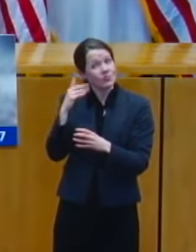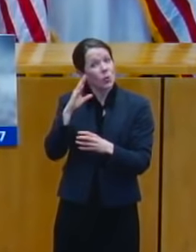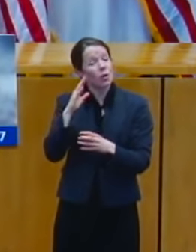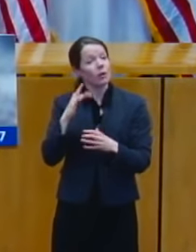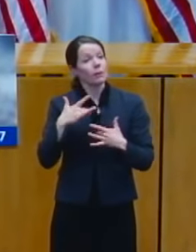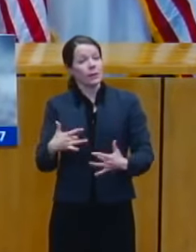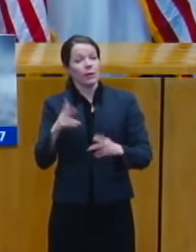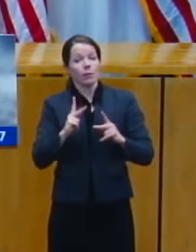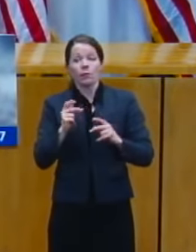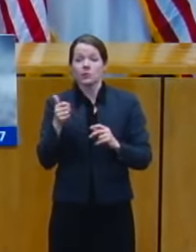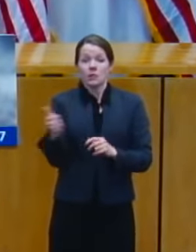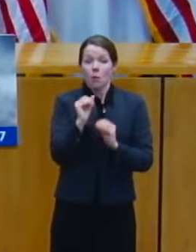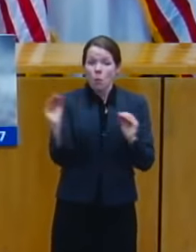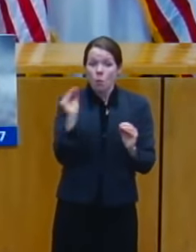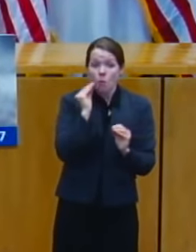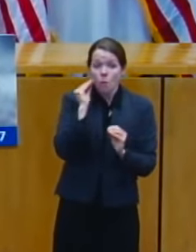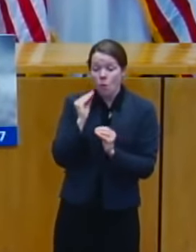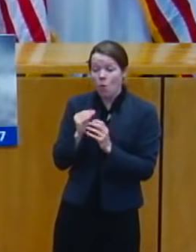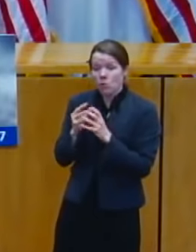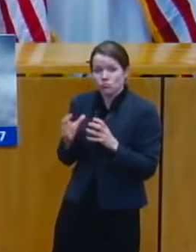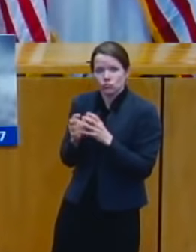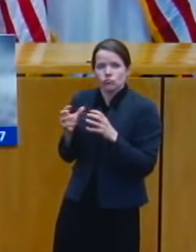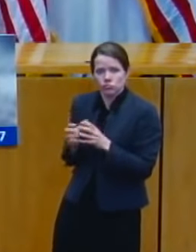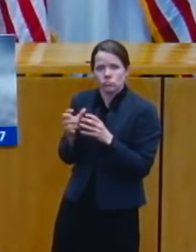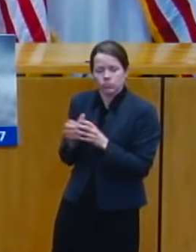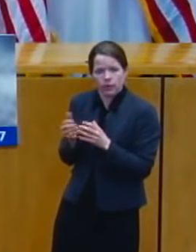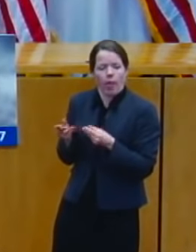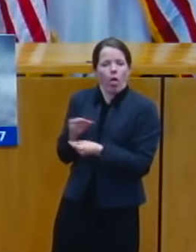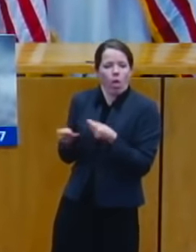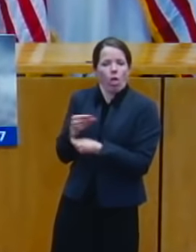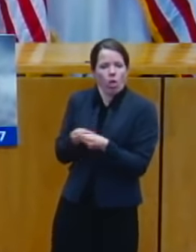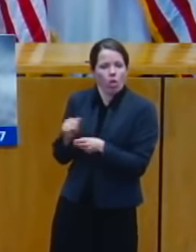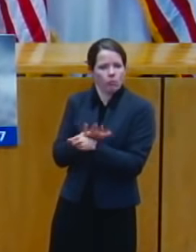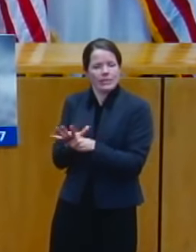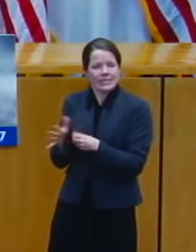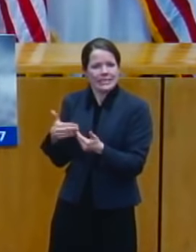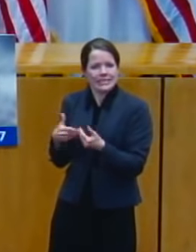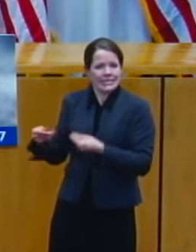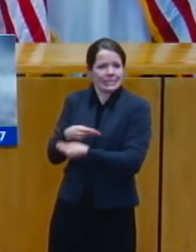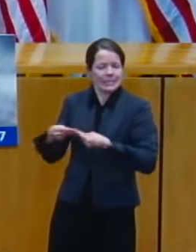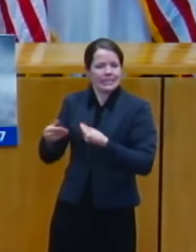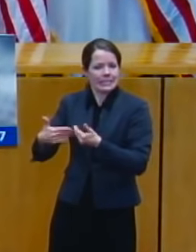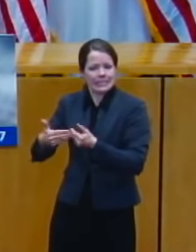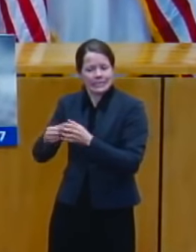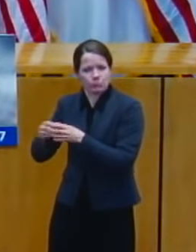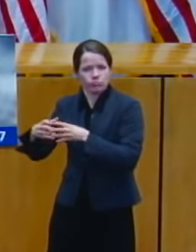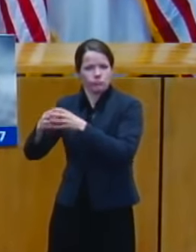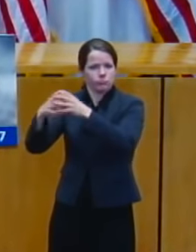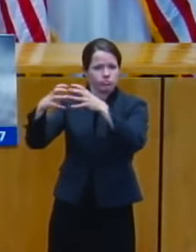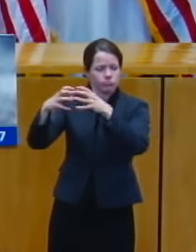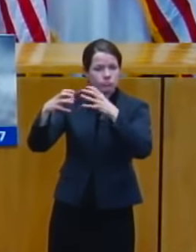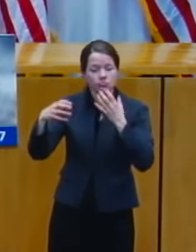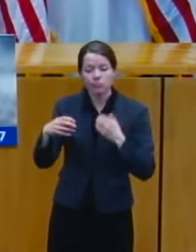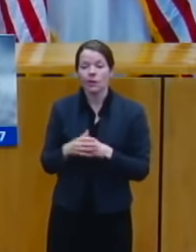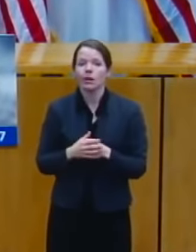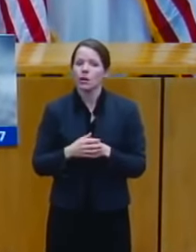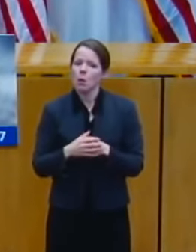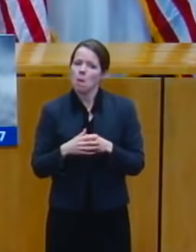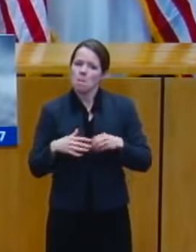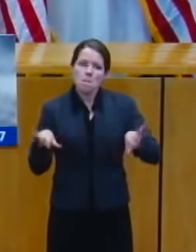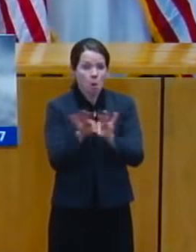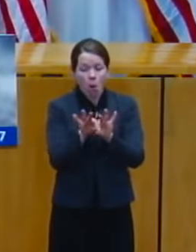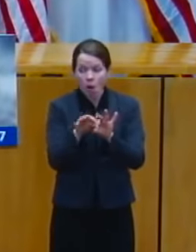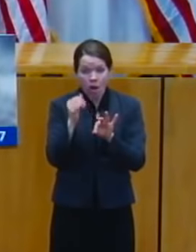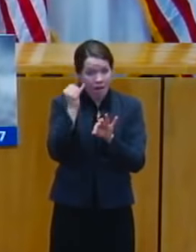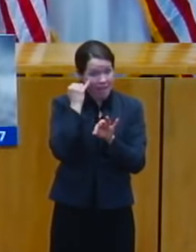6 hotels being set up across Massachusetts specifically for people who are housing insecure and homeless who need to be isolated